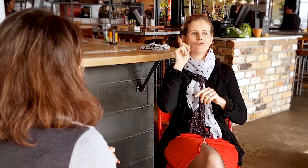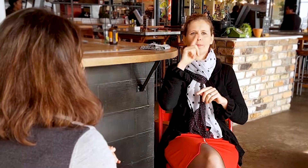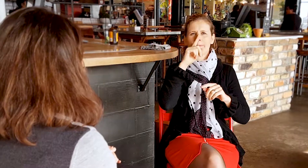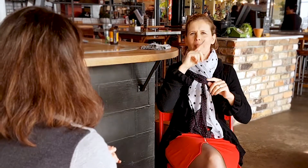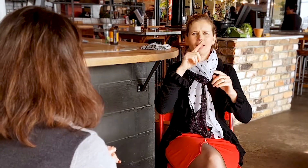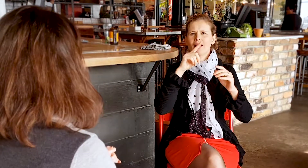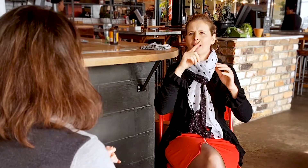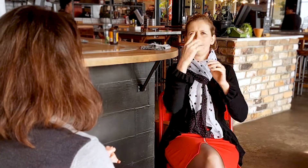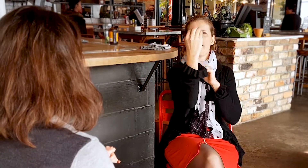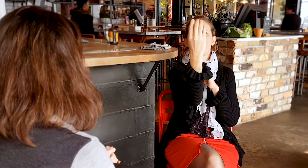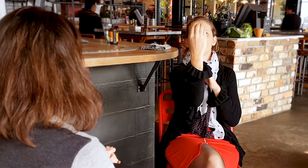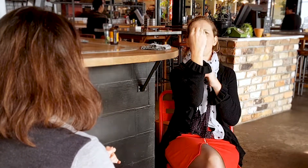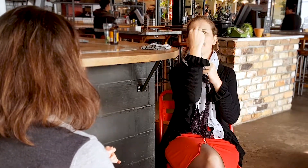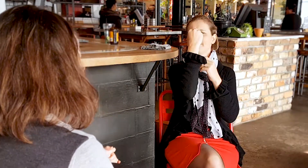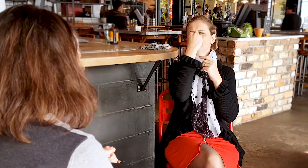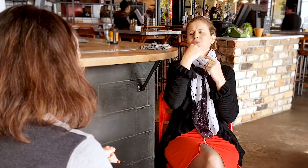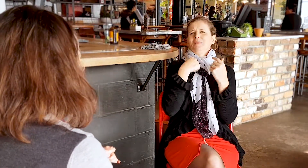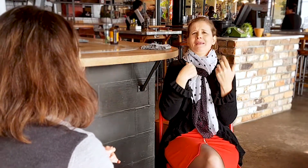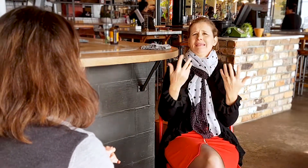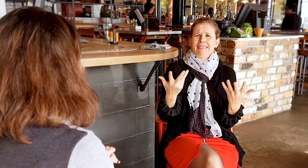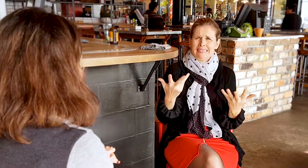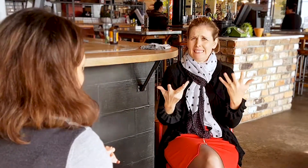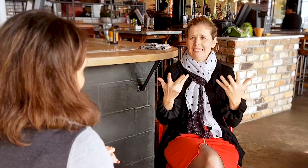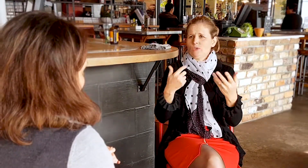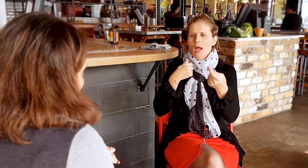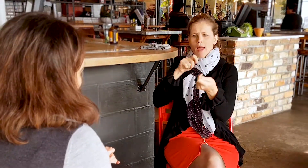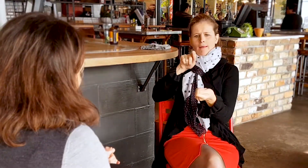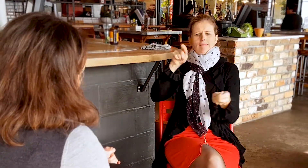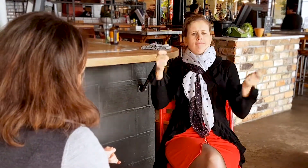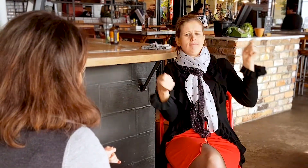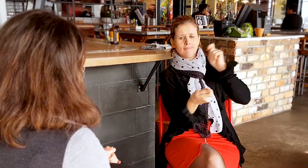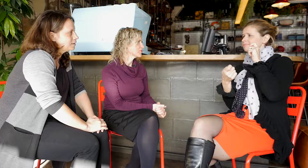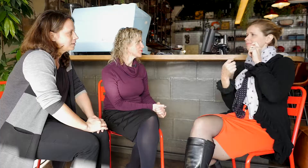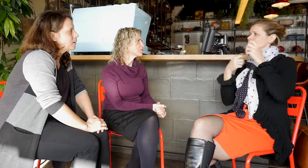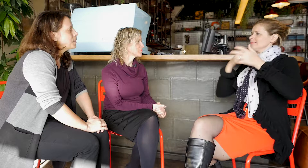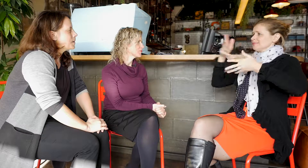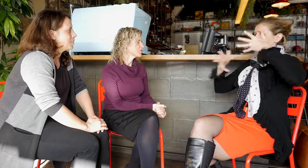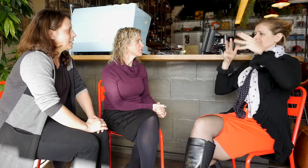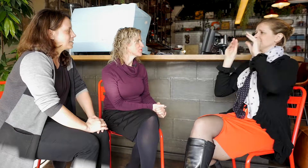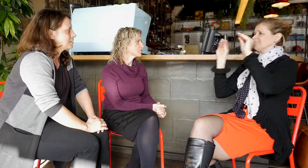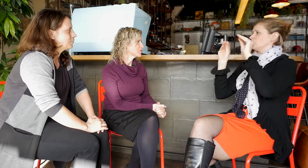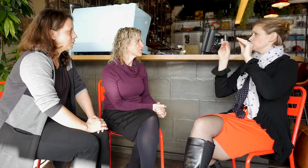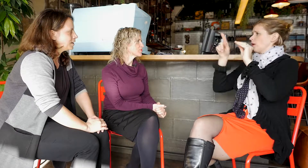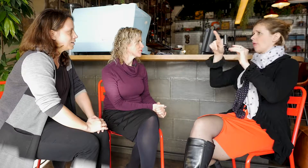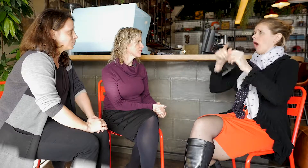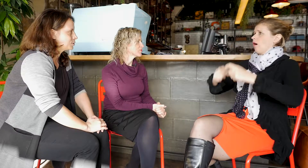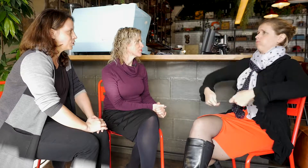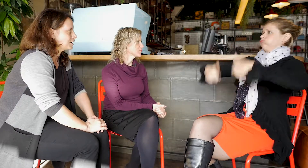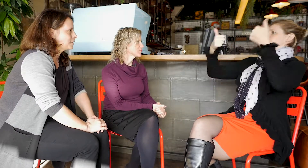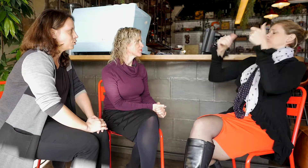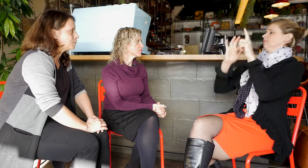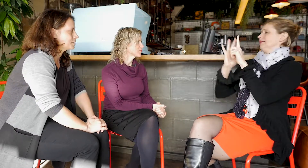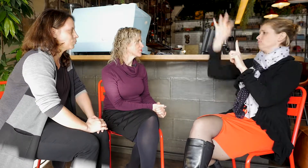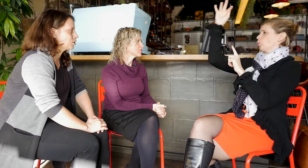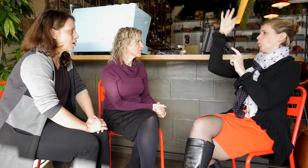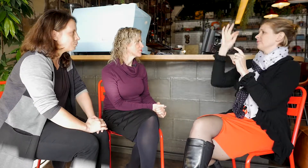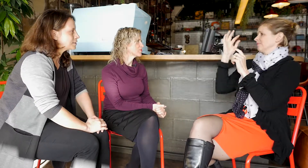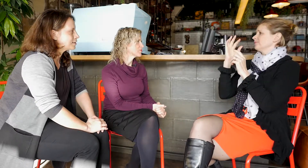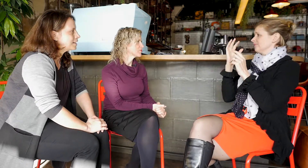in a situation where hearing people would be talking, to me. But for me, it was working in the opposite, where I was signing to